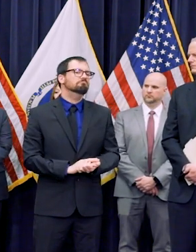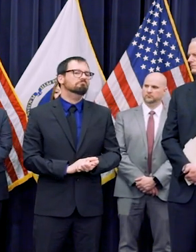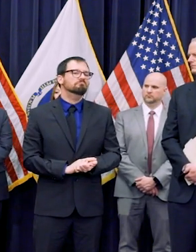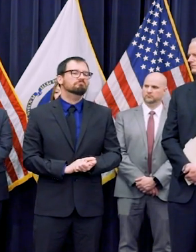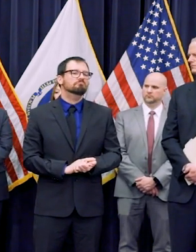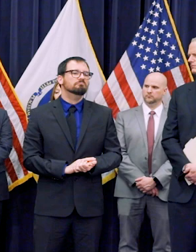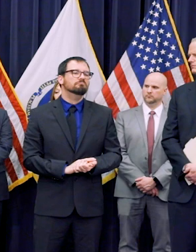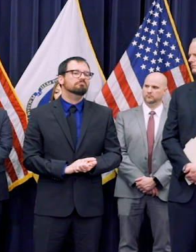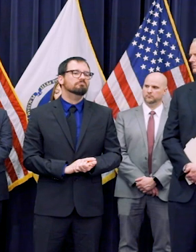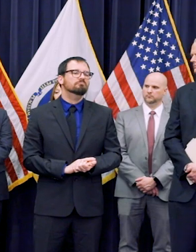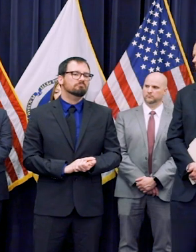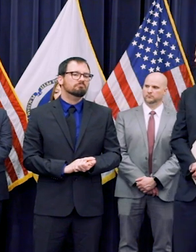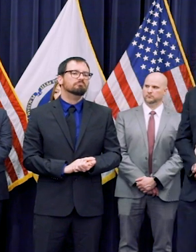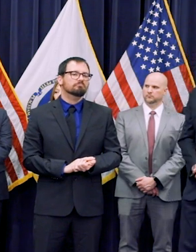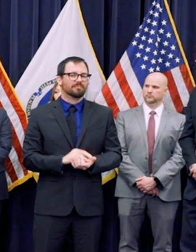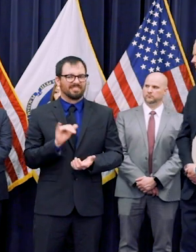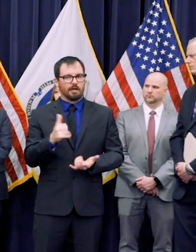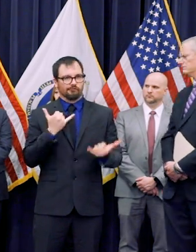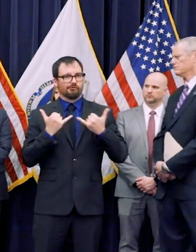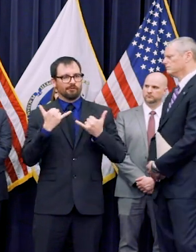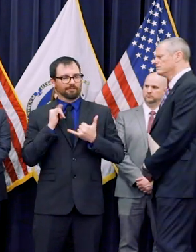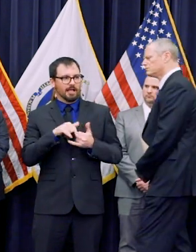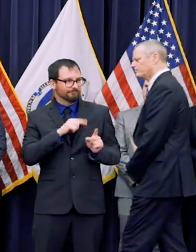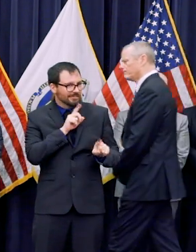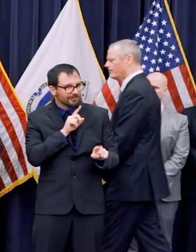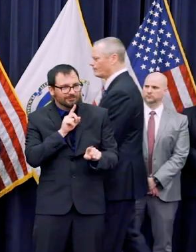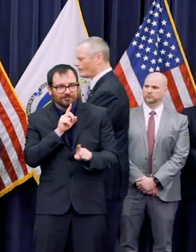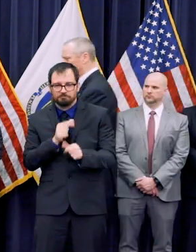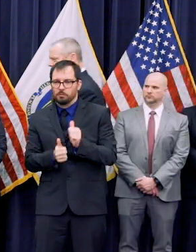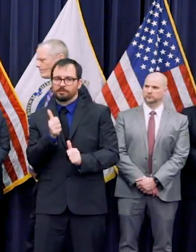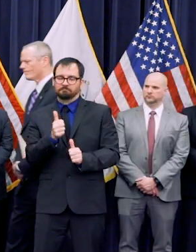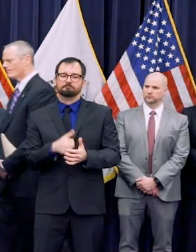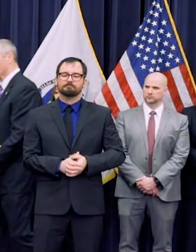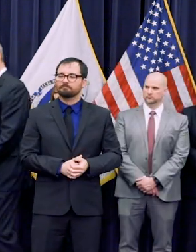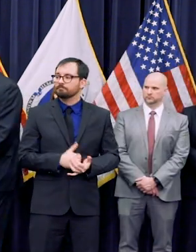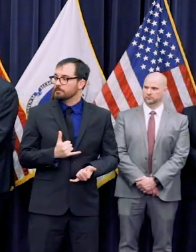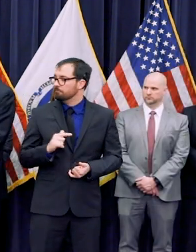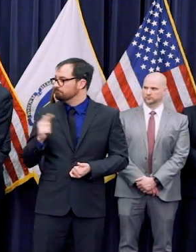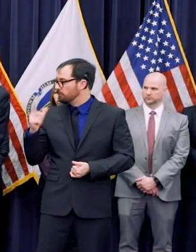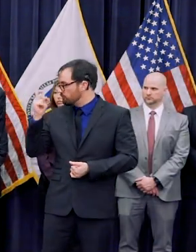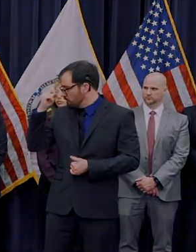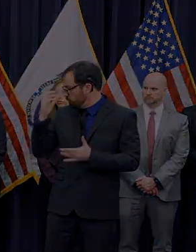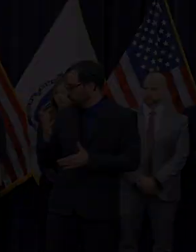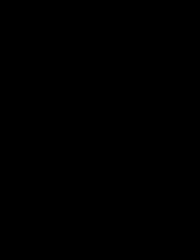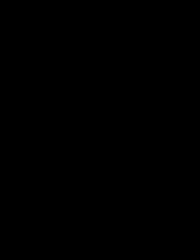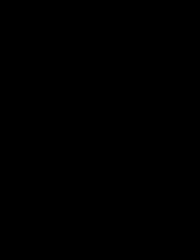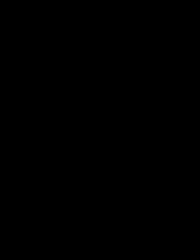So with that, I will turn it back over to the governor. And thank you for the confidence, Governor.